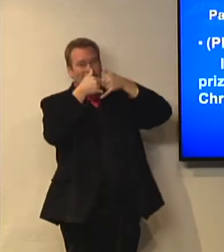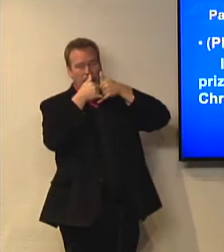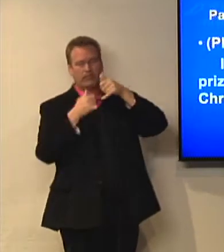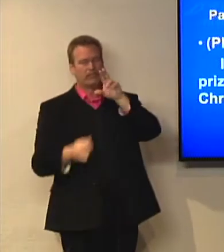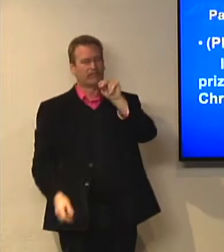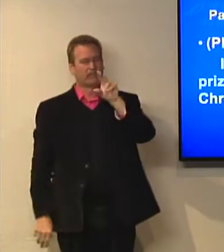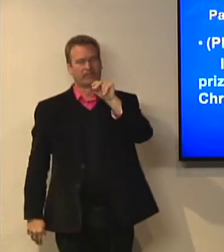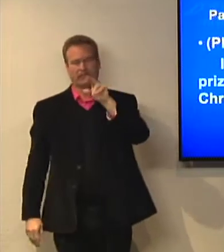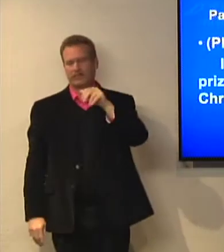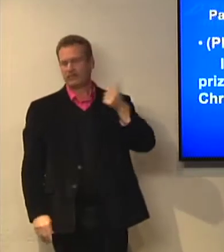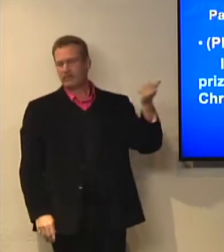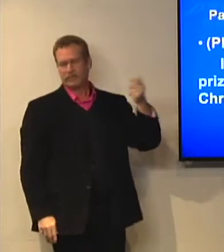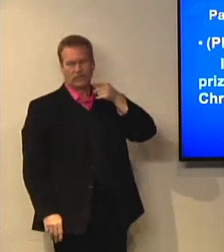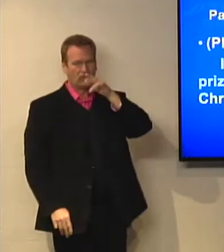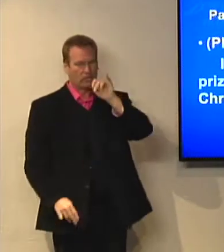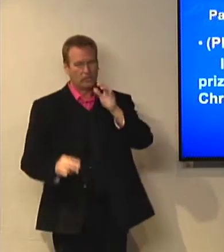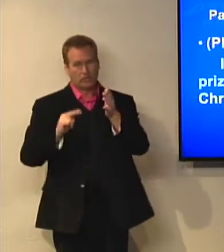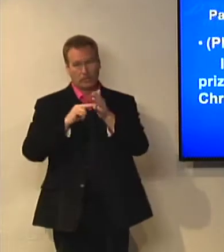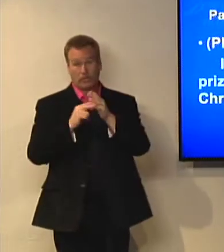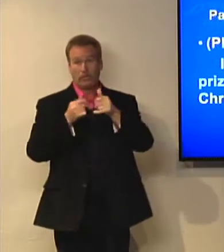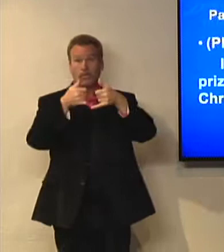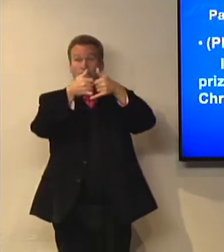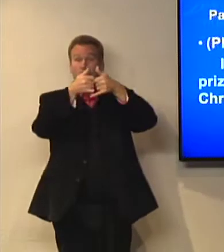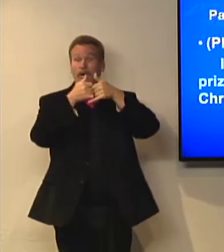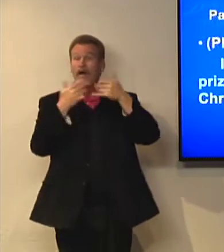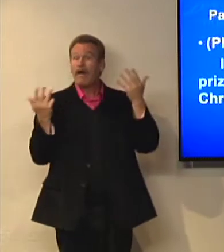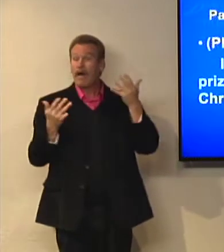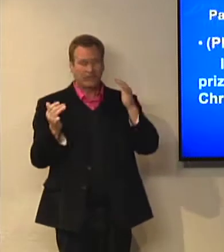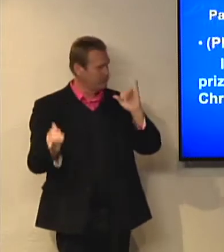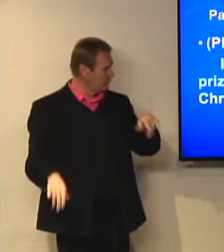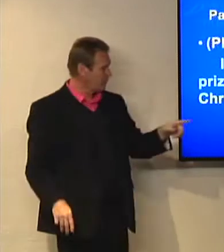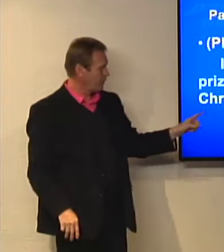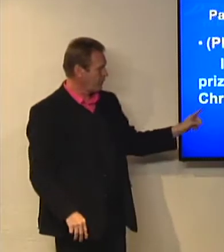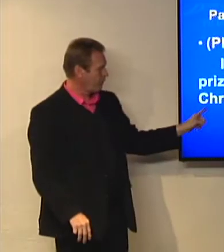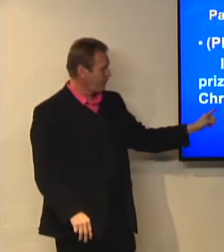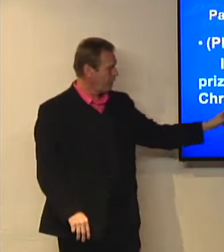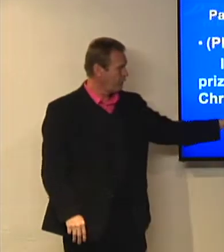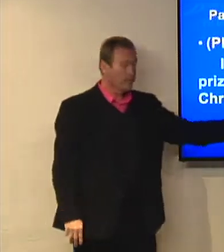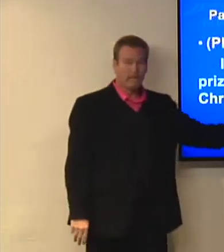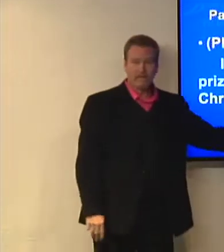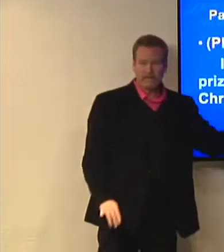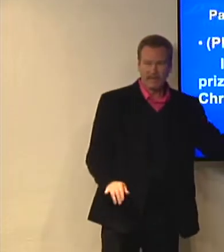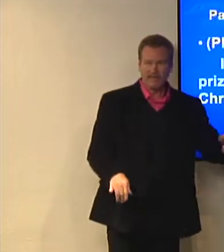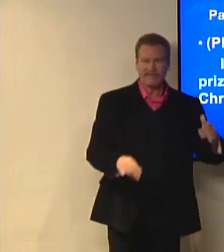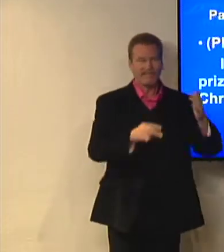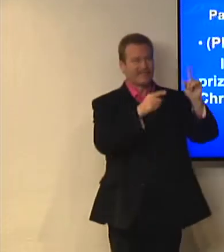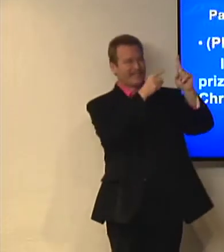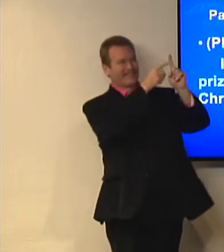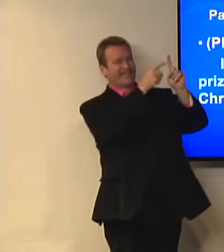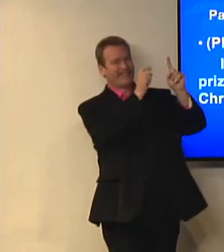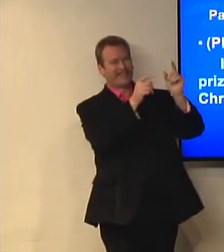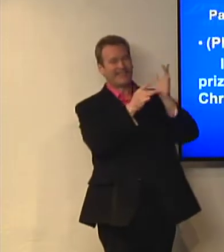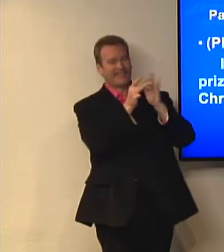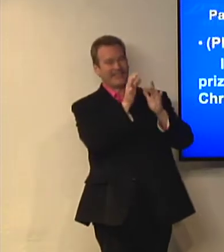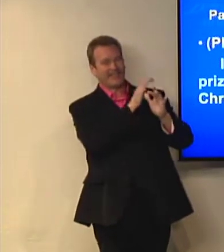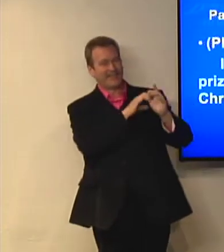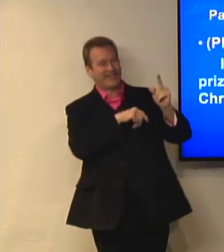You know, other translations say prize. But this word prize actually means Jesus Christ himself.